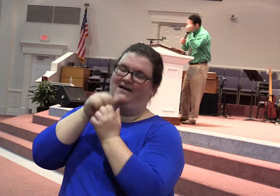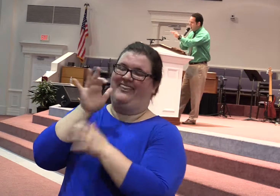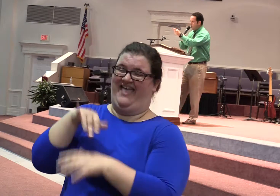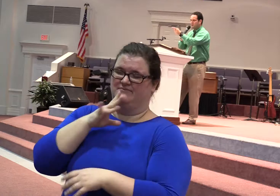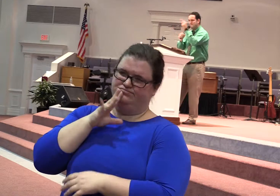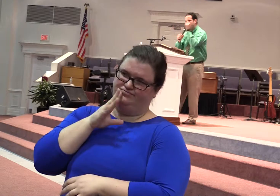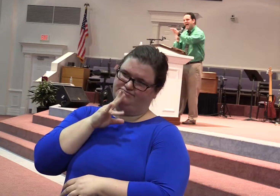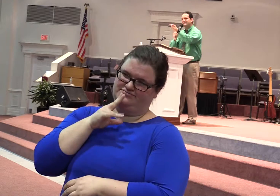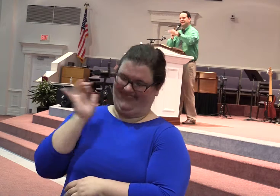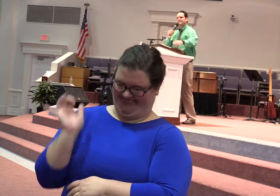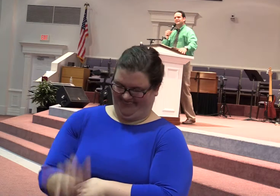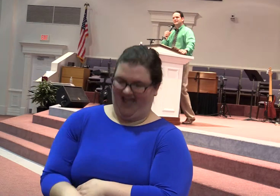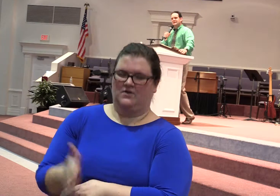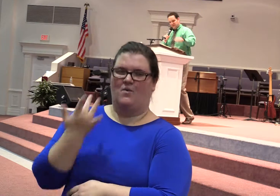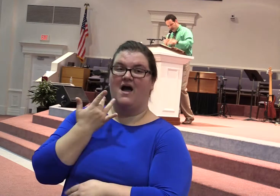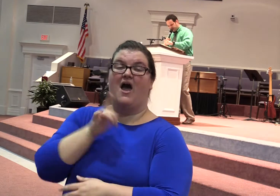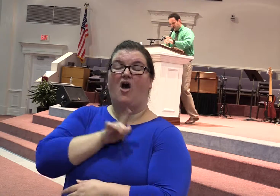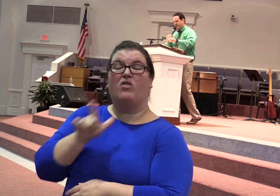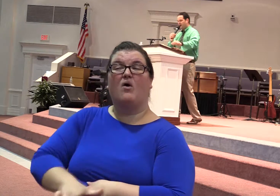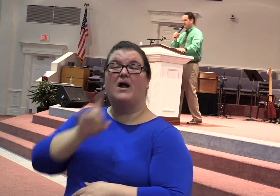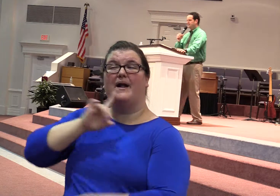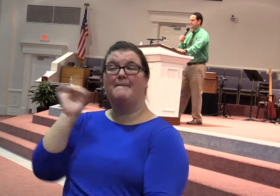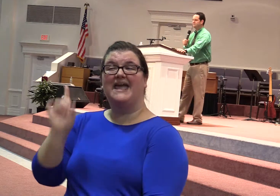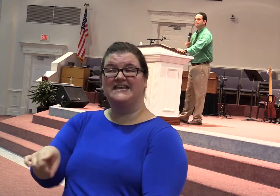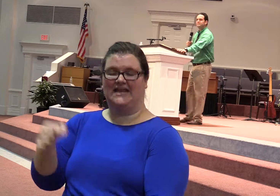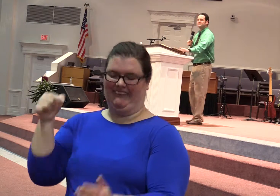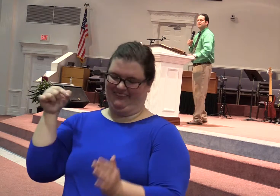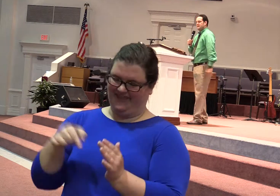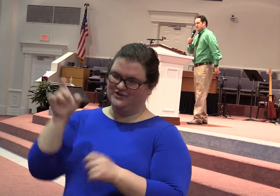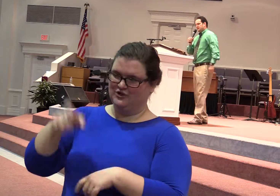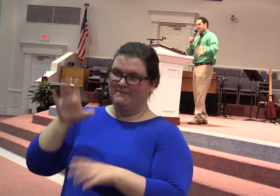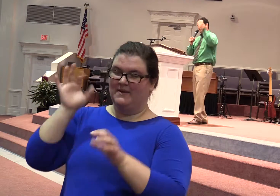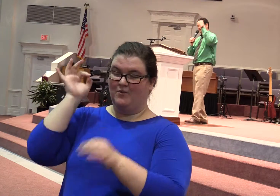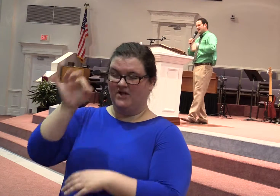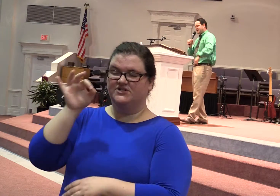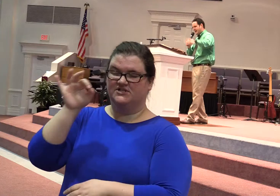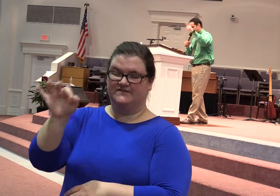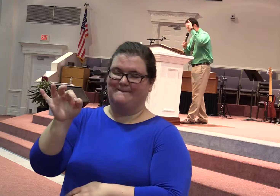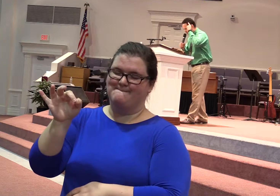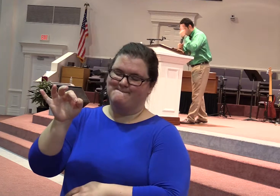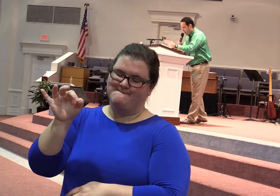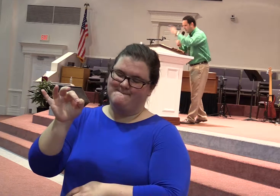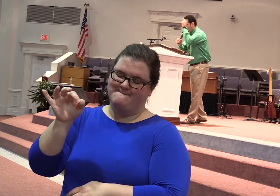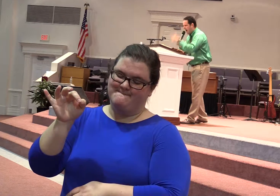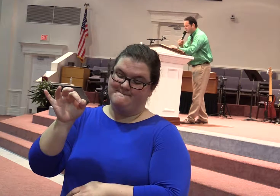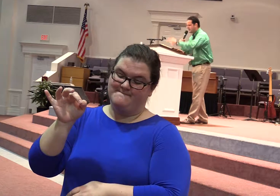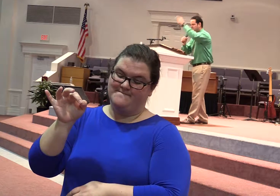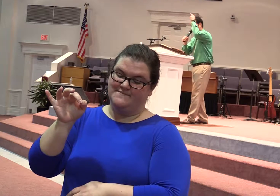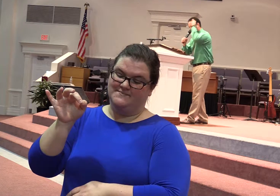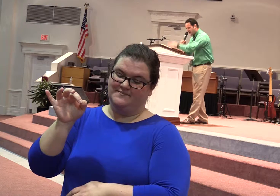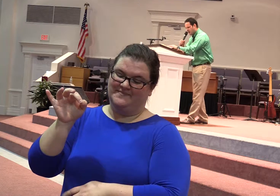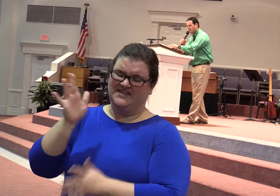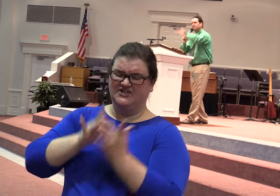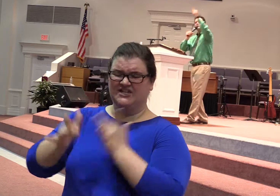Because our Lord commanded this to be preached. Right. Amen. Jesus said, I came not to call the righteous